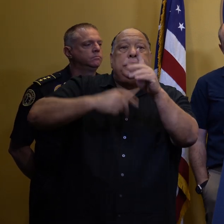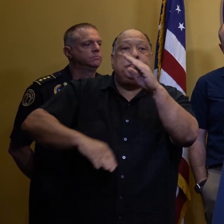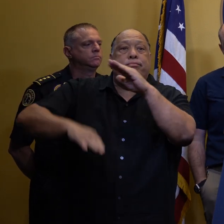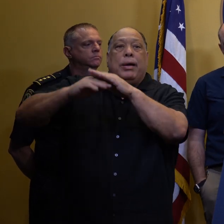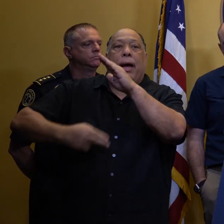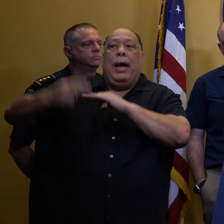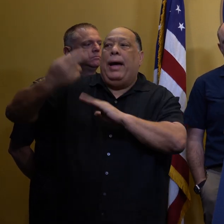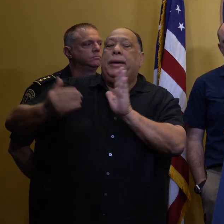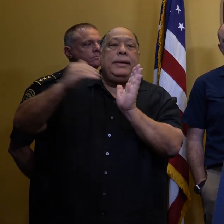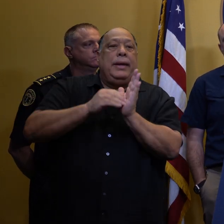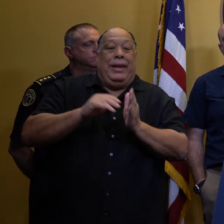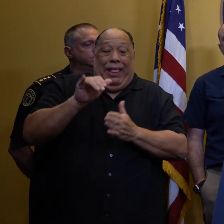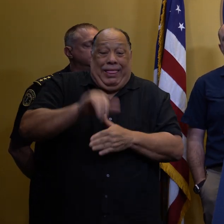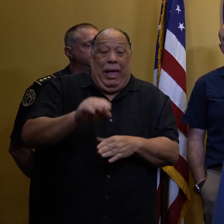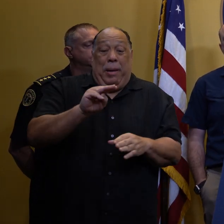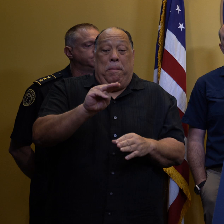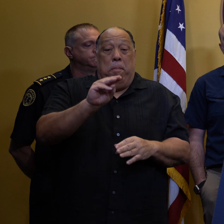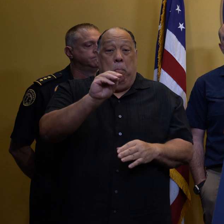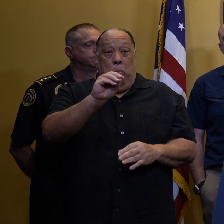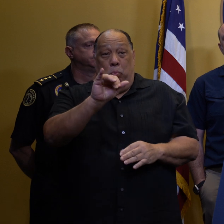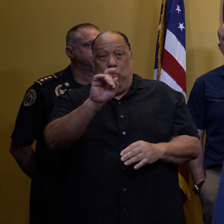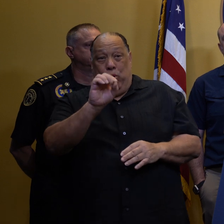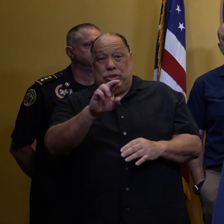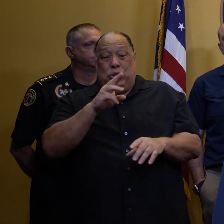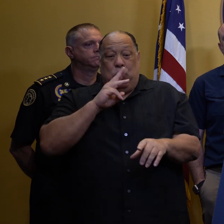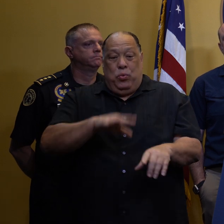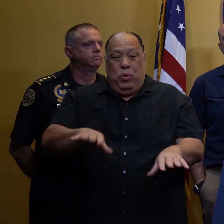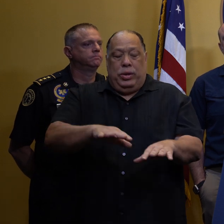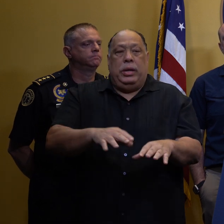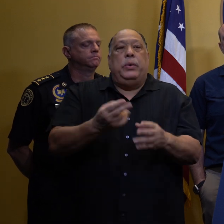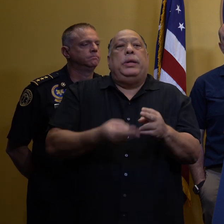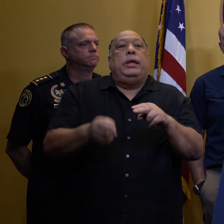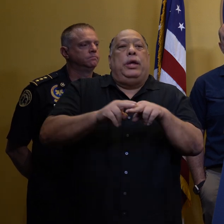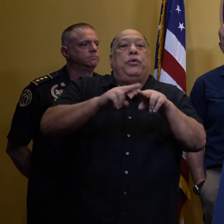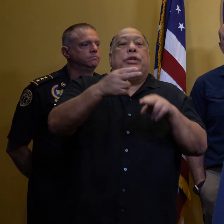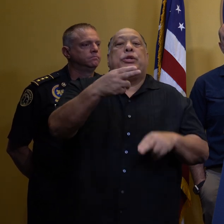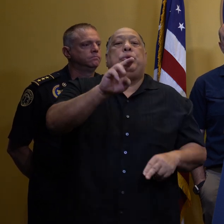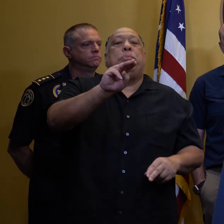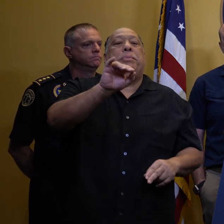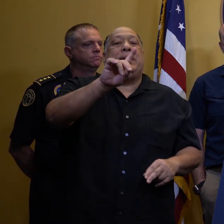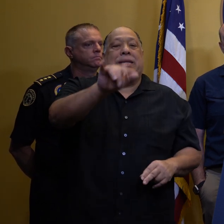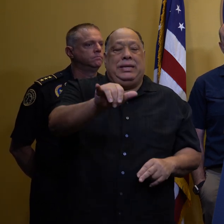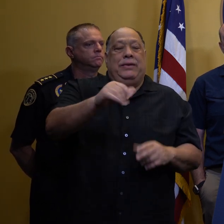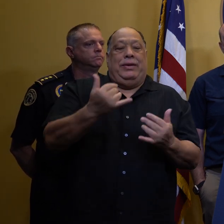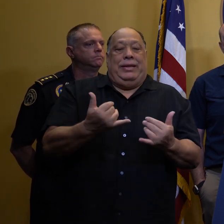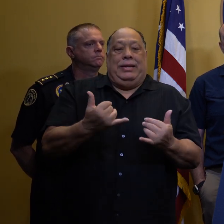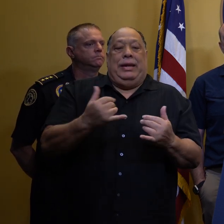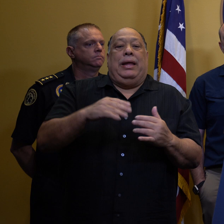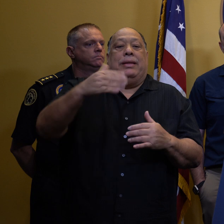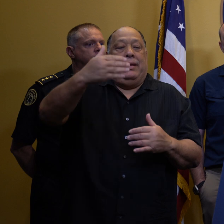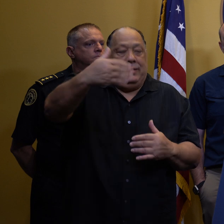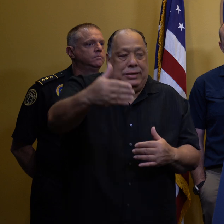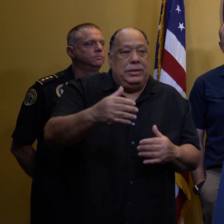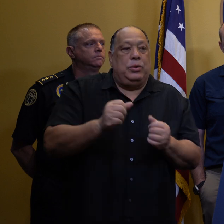and also that little bit of moisture that does get into the ground can help increase the humidity for that day and the days further. So